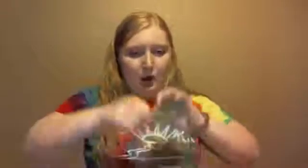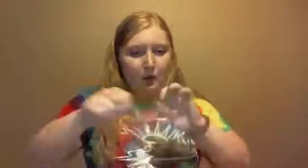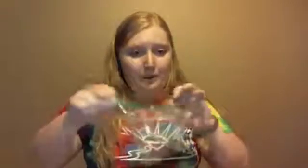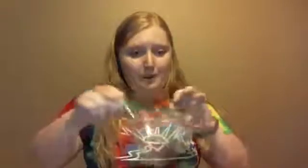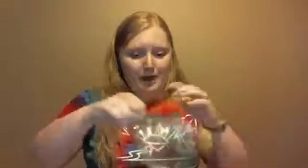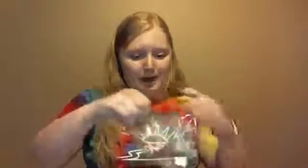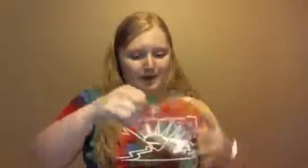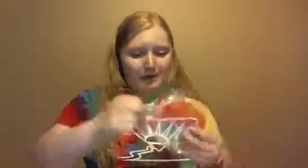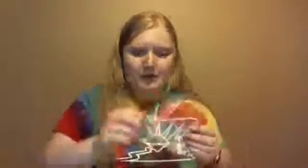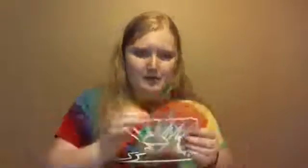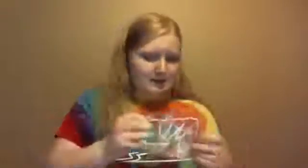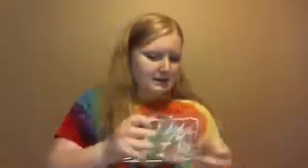Open the bag first.